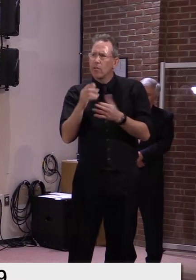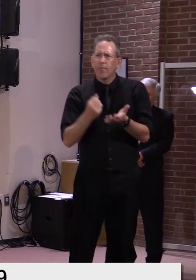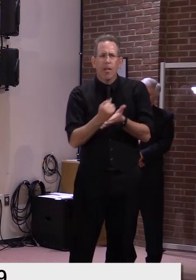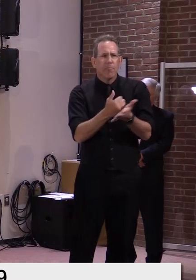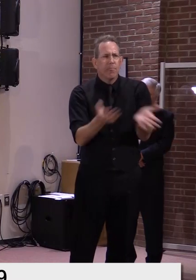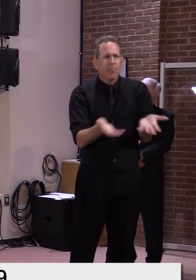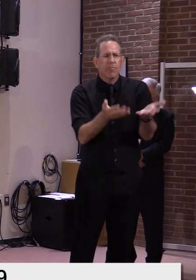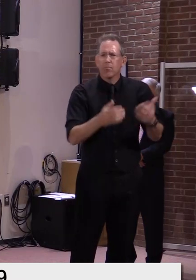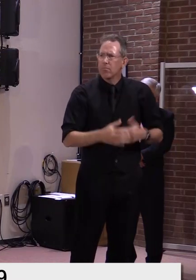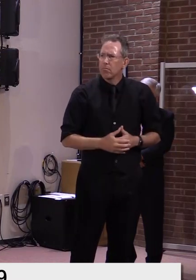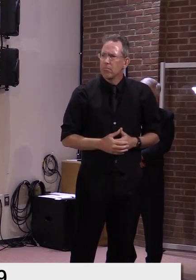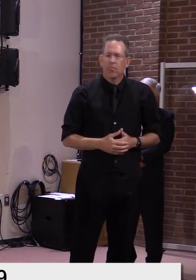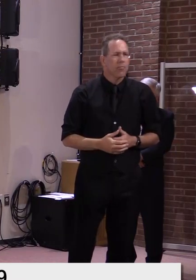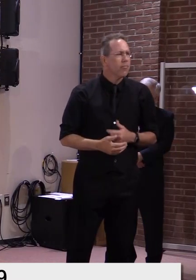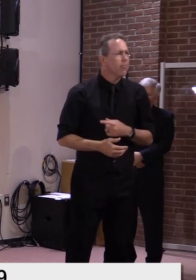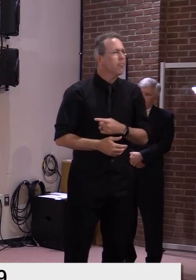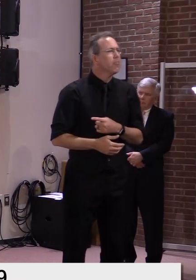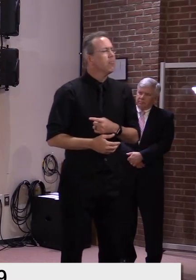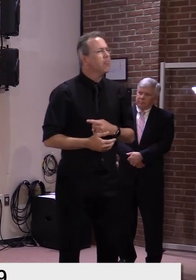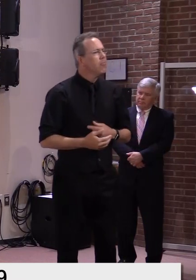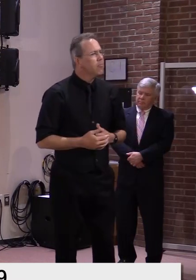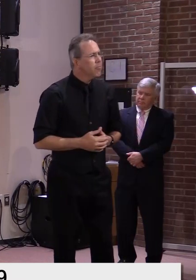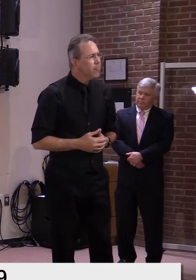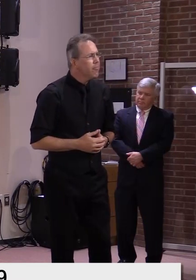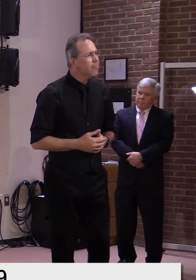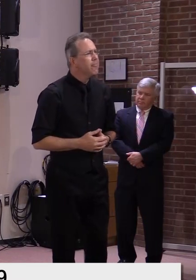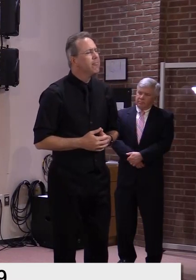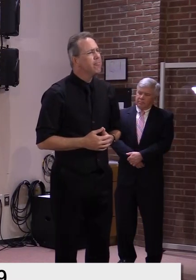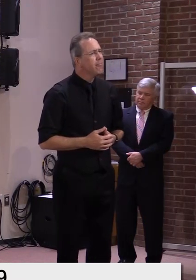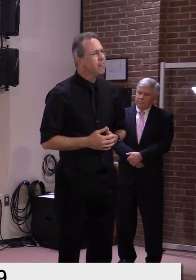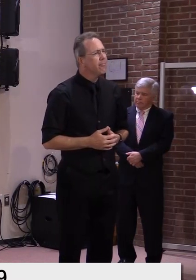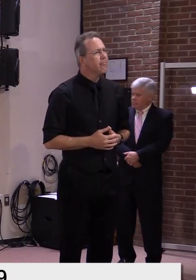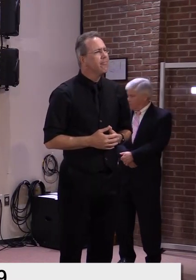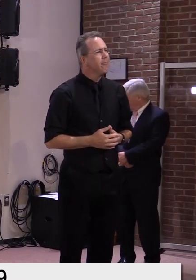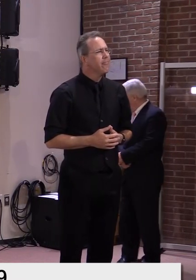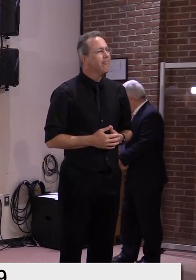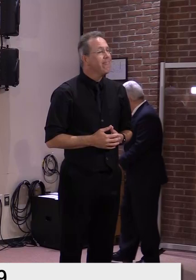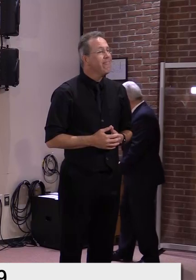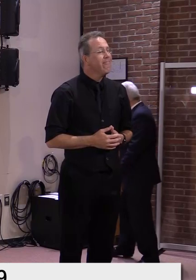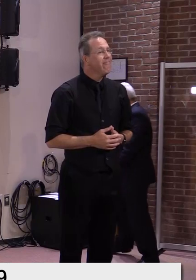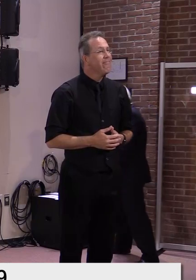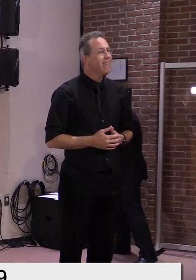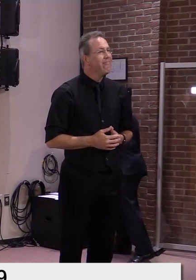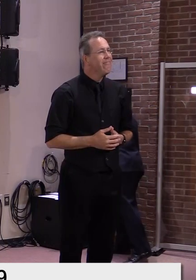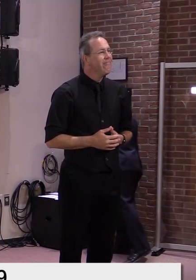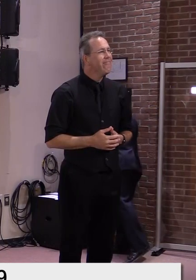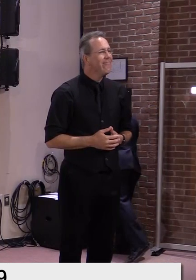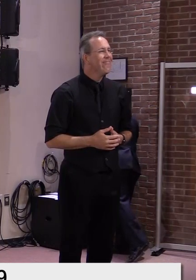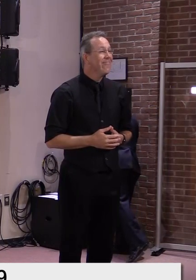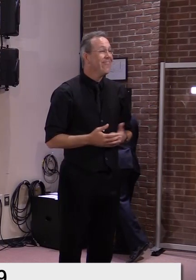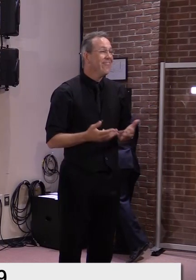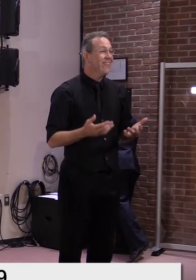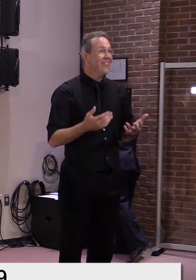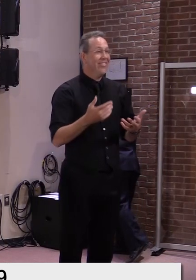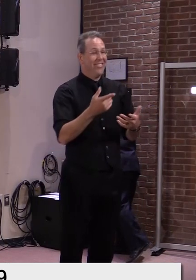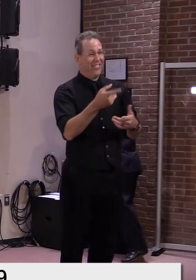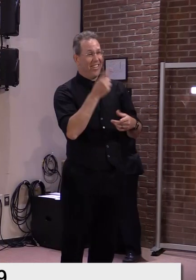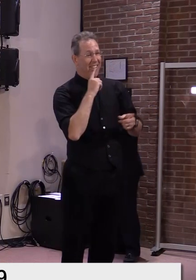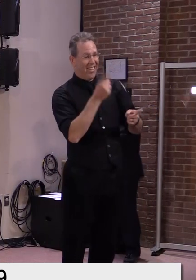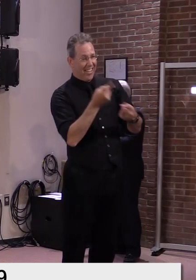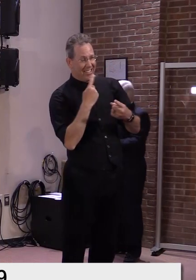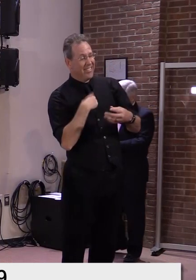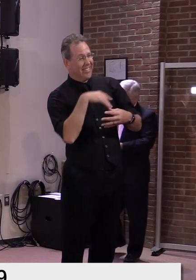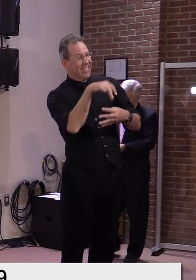that, you know, it's probably going to be all the above in terms of what is keeping people from